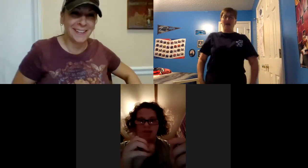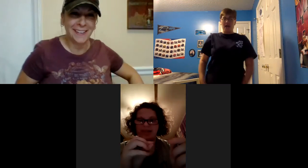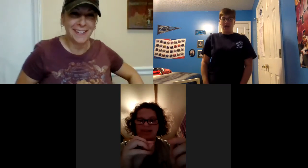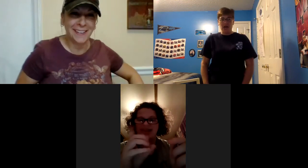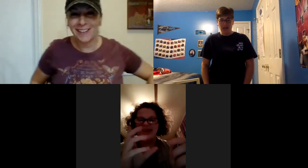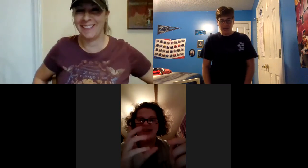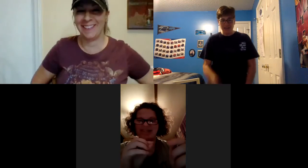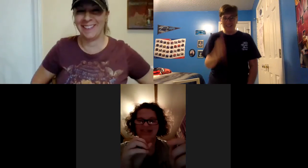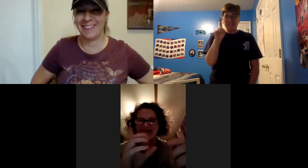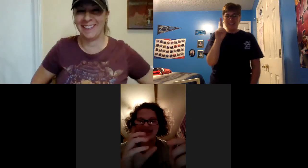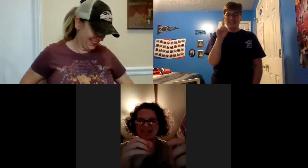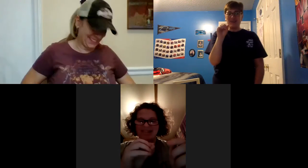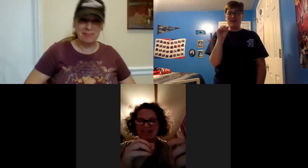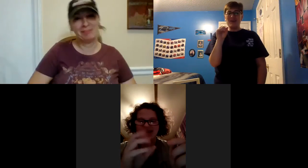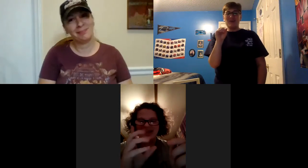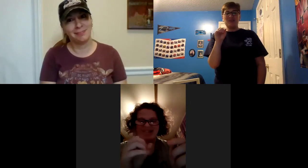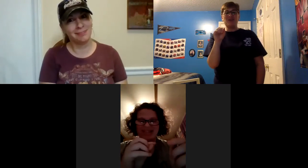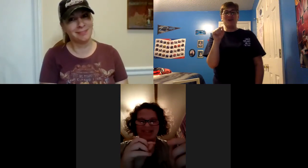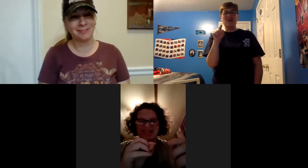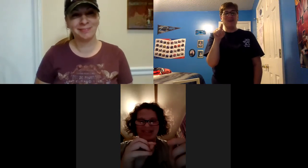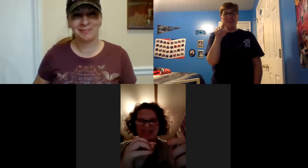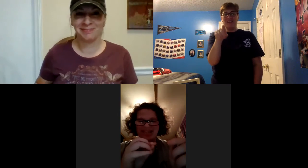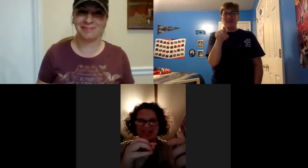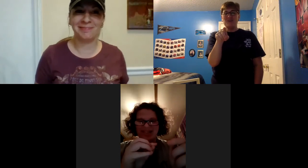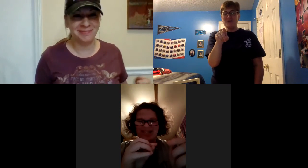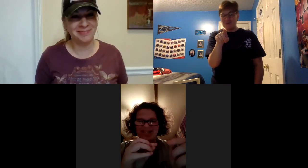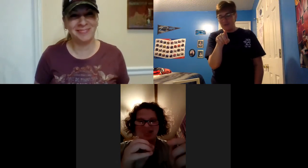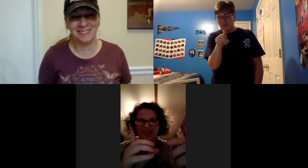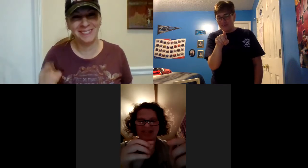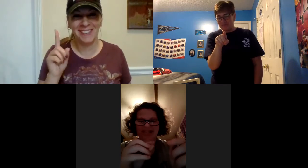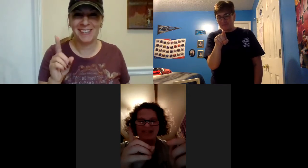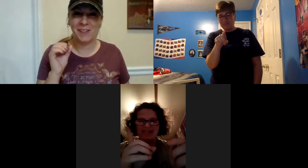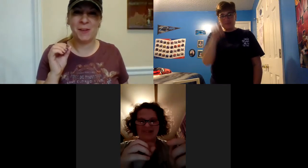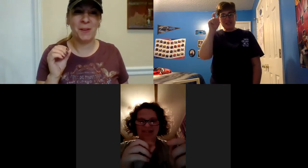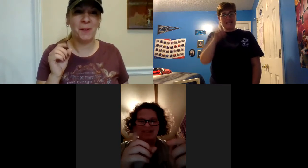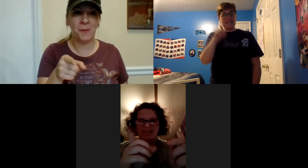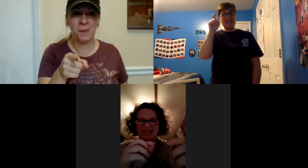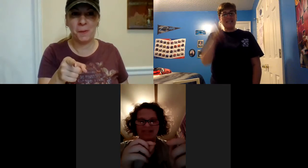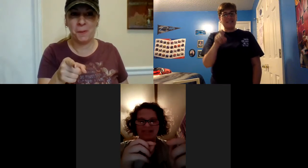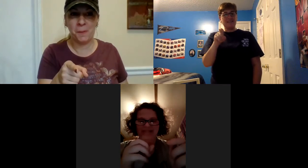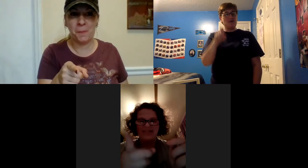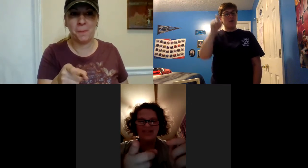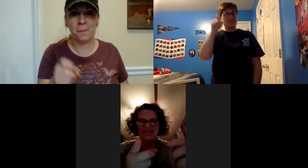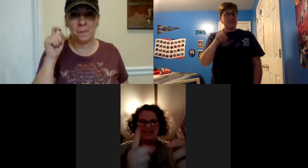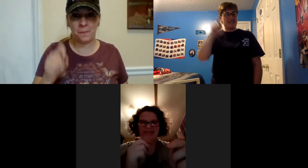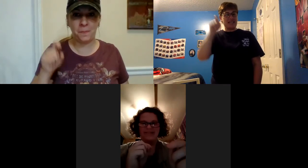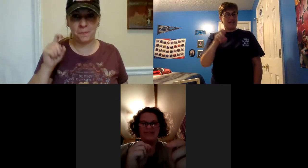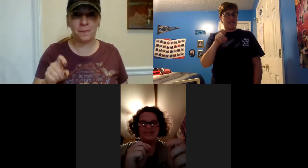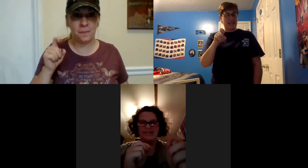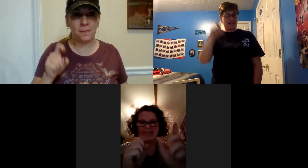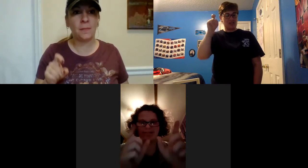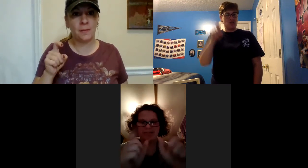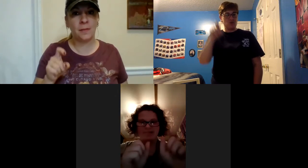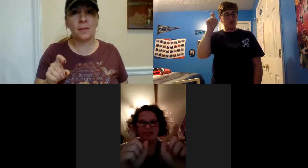Oh. So do you need, we said